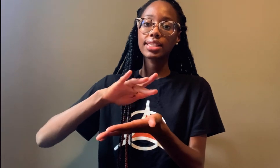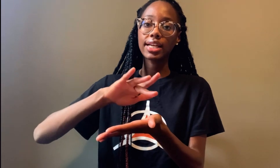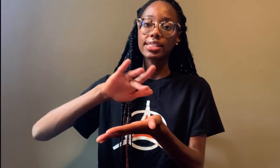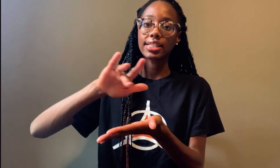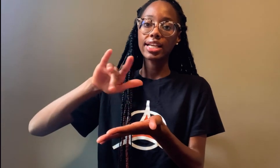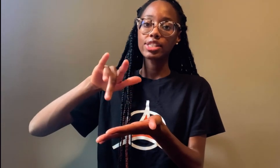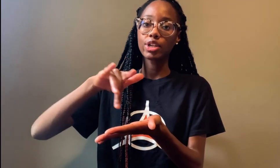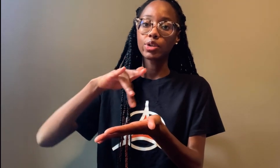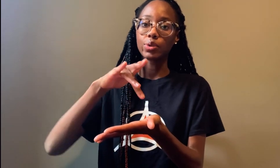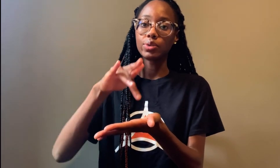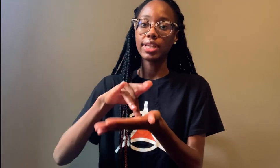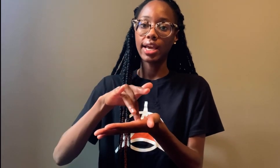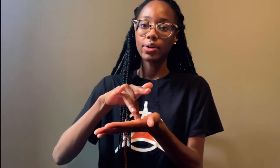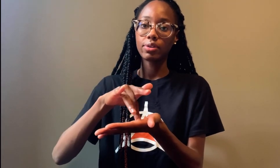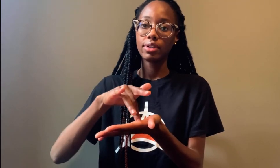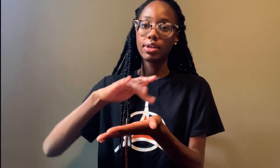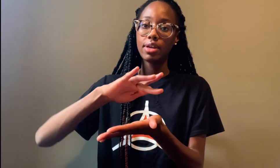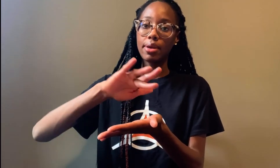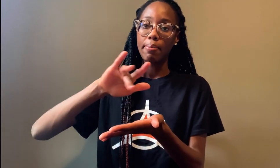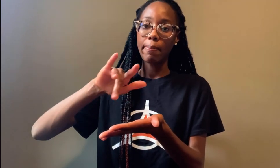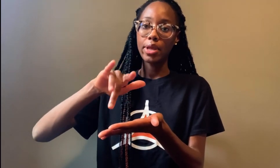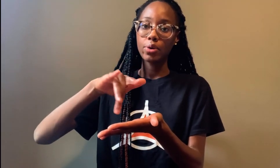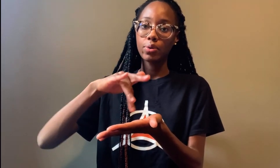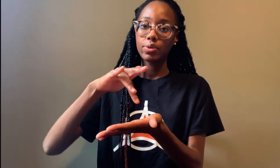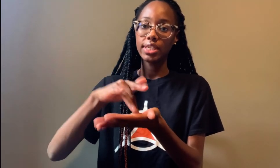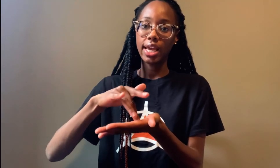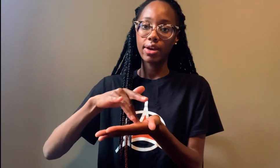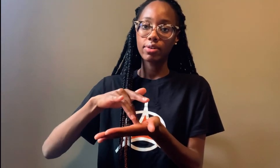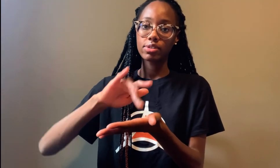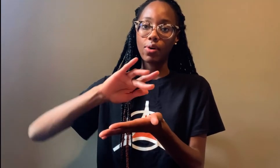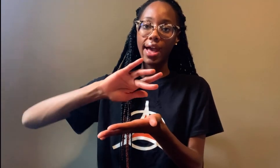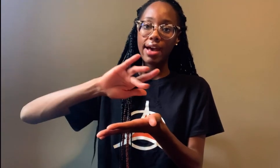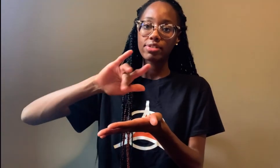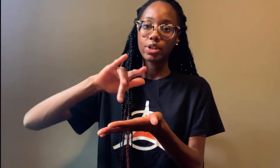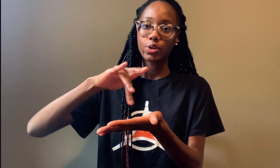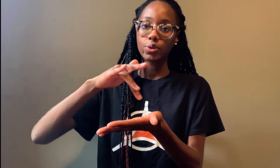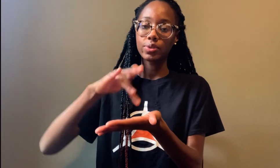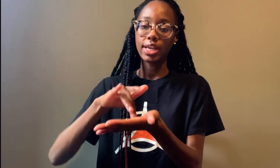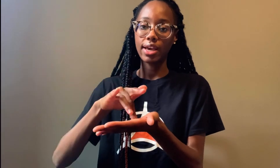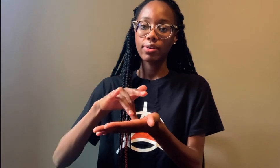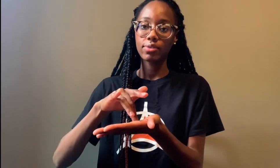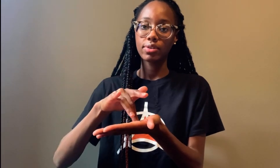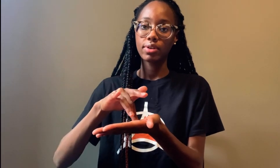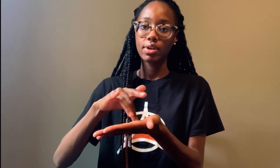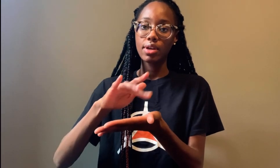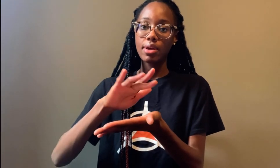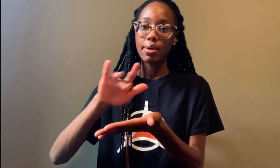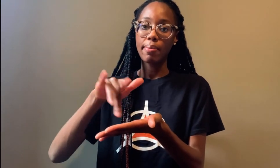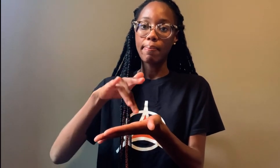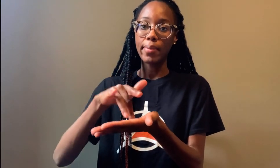a slight circle down. Middle, down. So a half circle down.